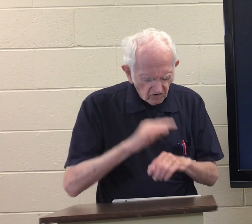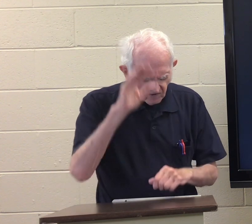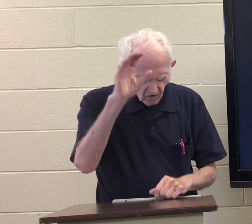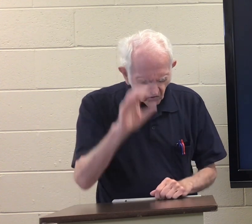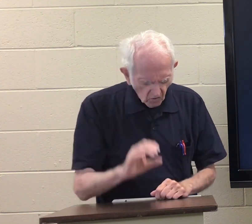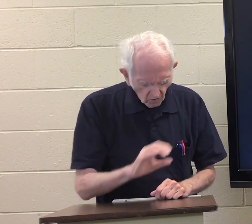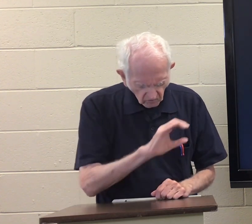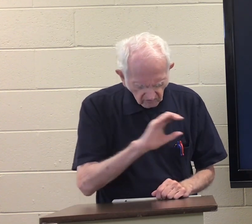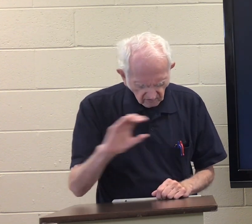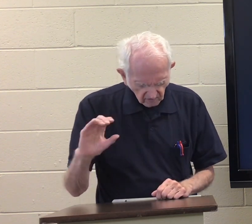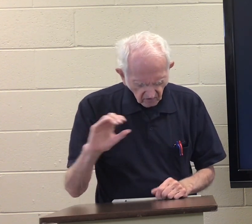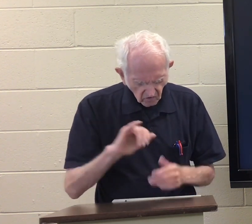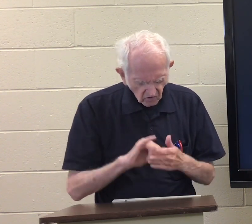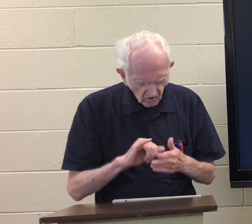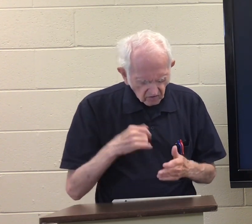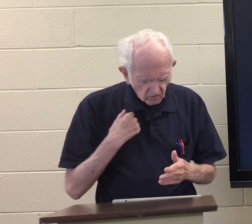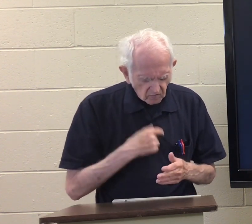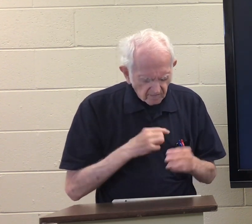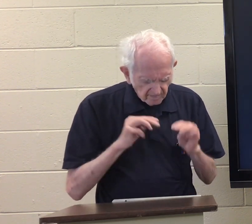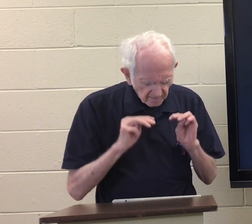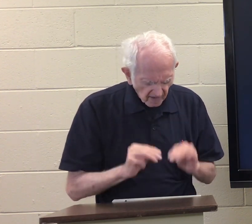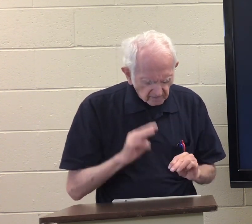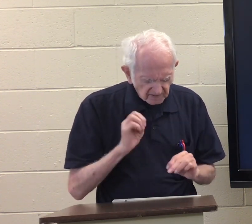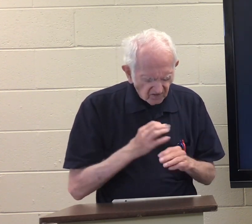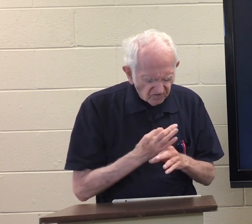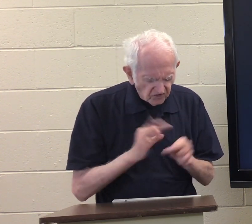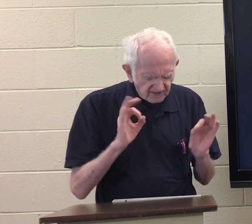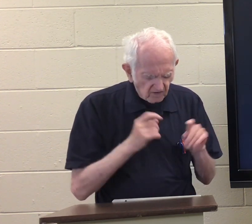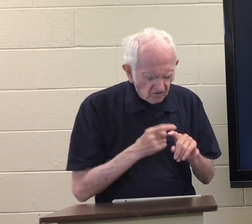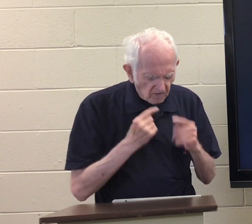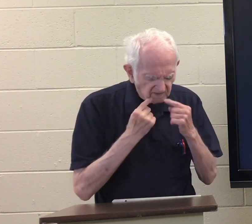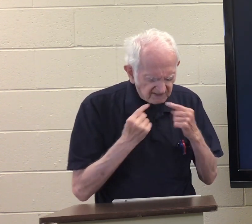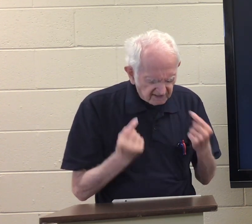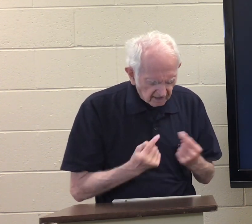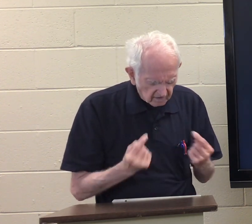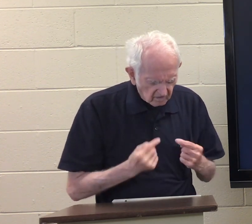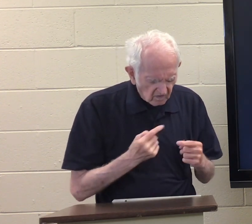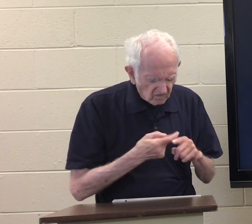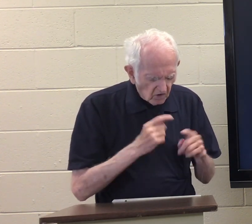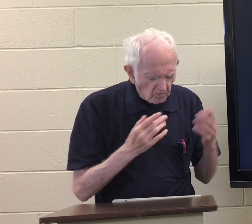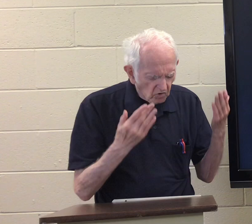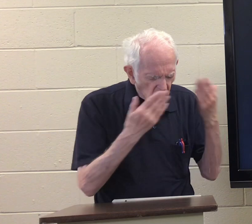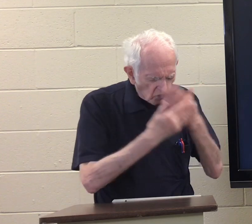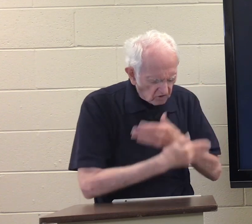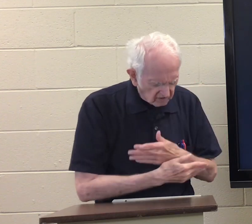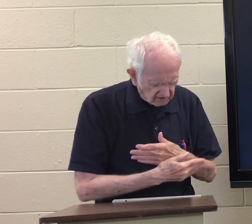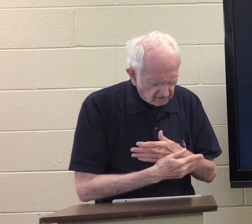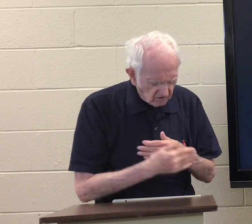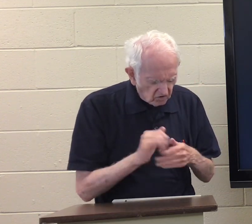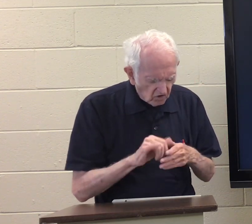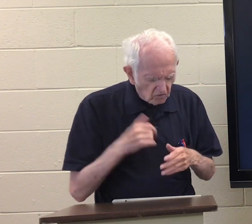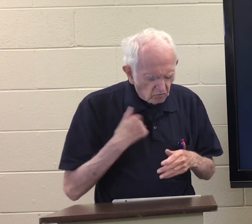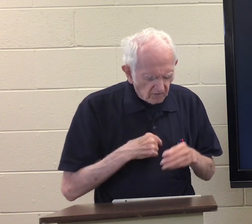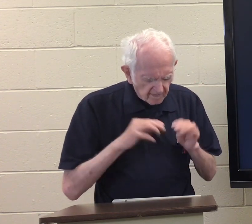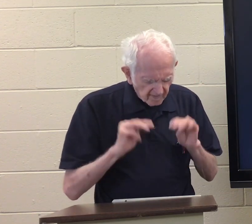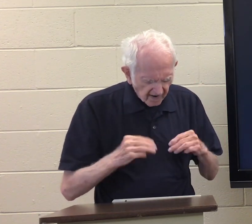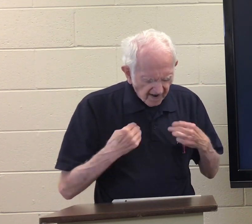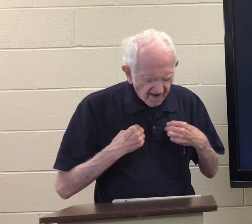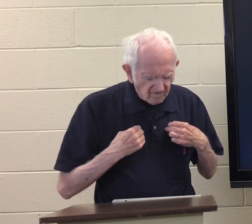life on the cross that we might be free from sin, from darkness, that we